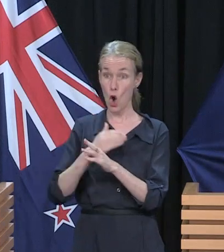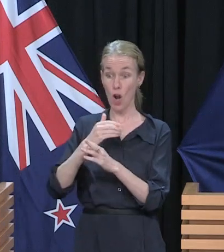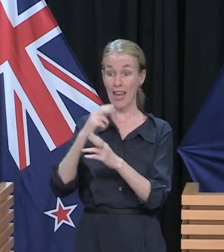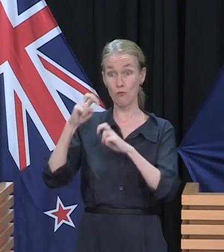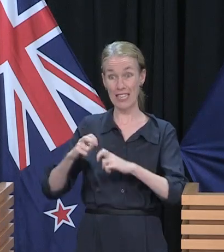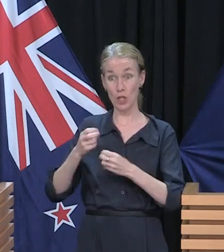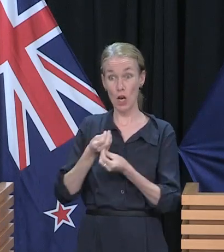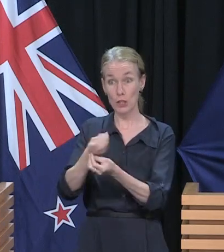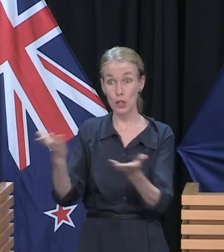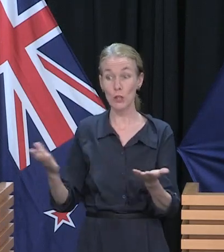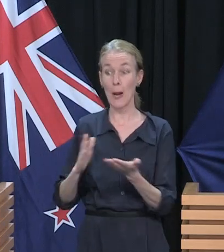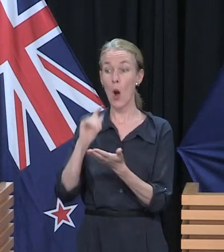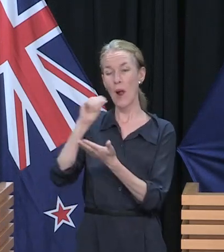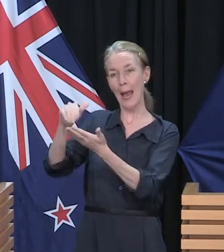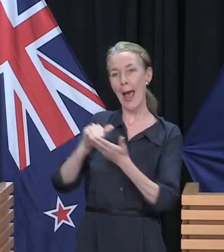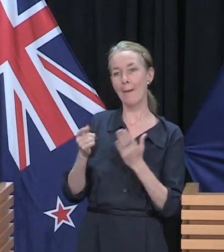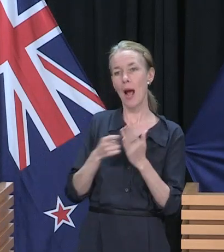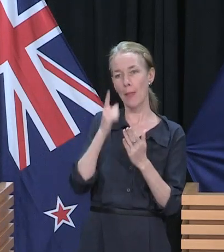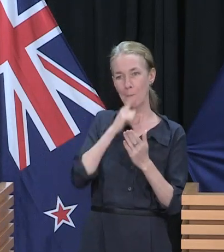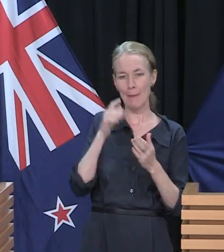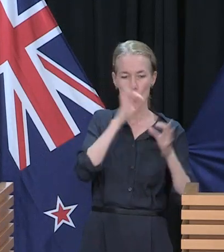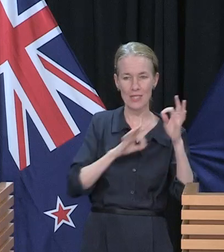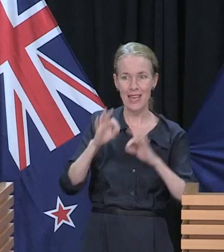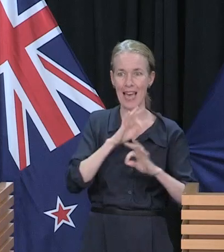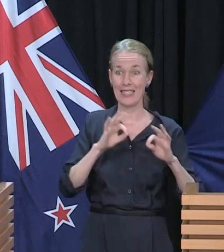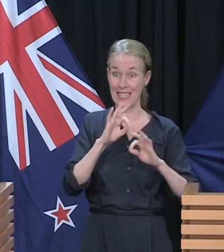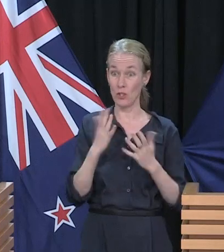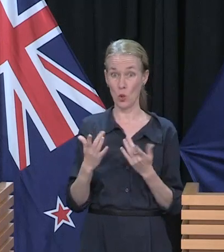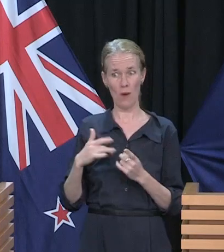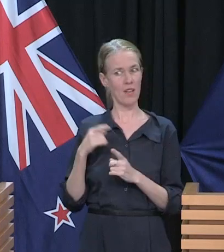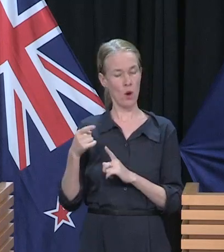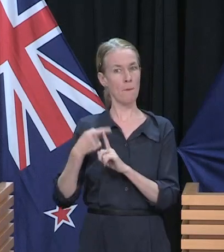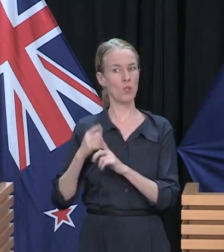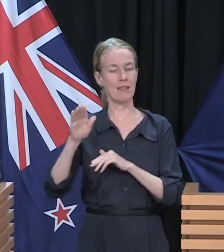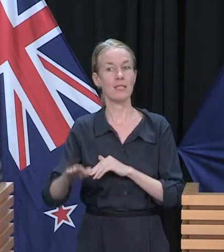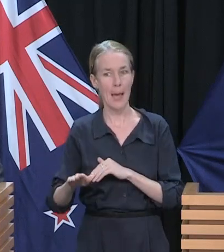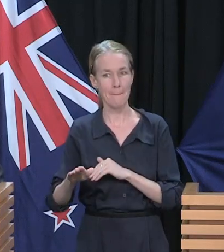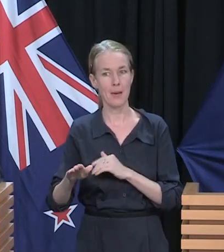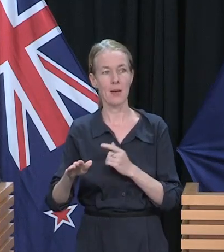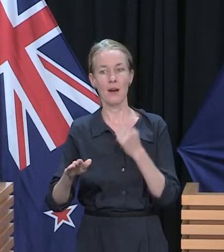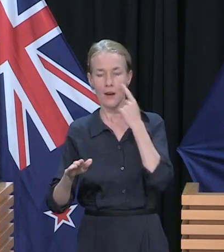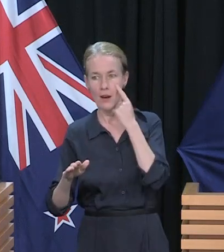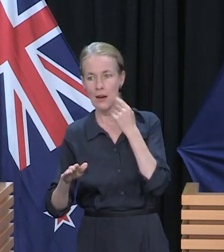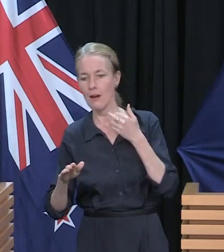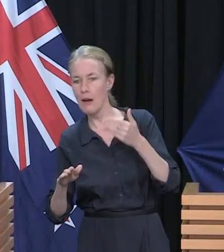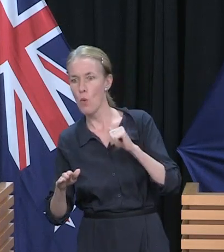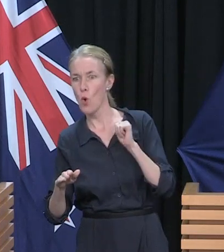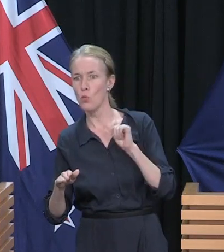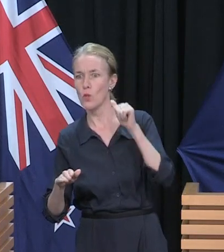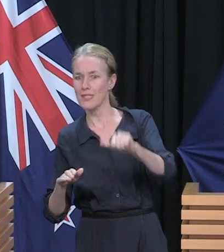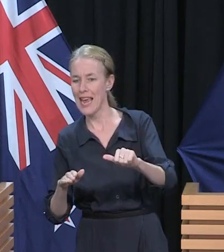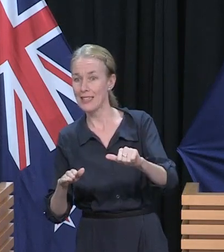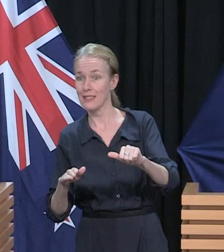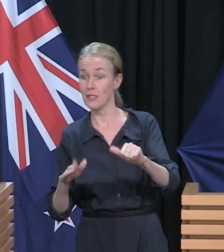all others who are also researching vaccines. So this is a very promising start. The next phases, of course, are also important with